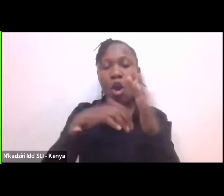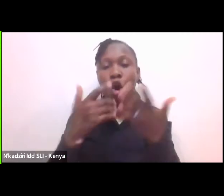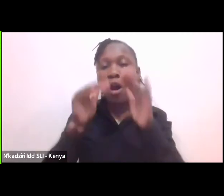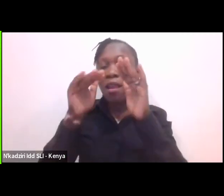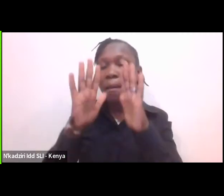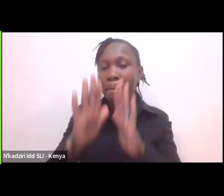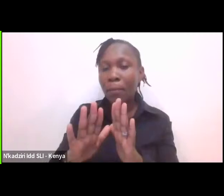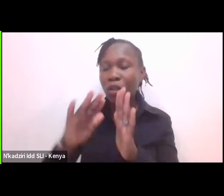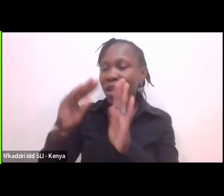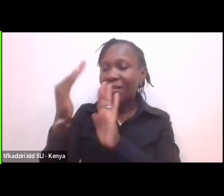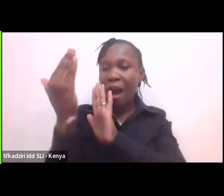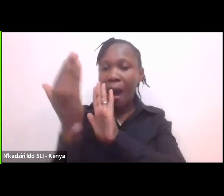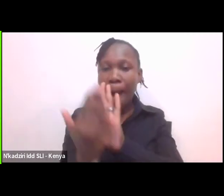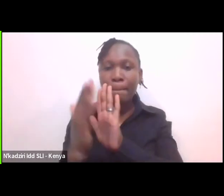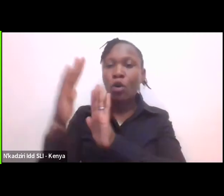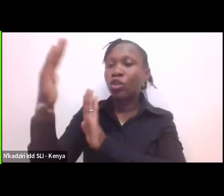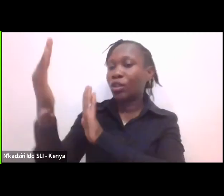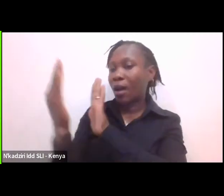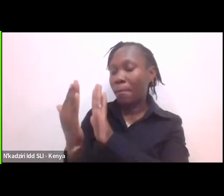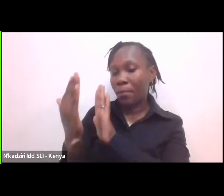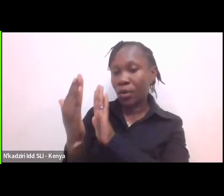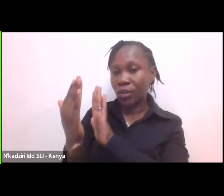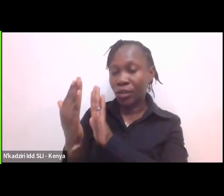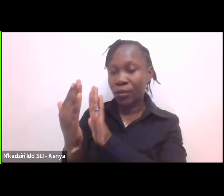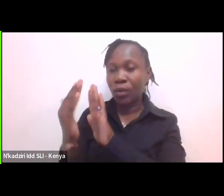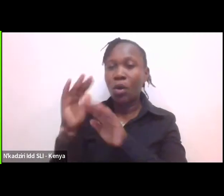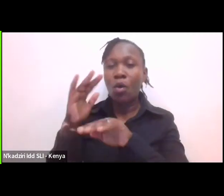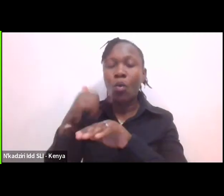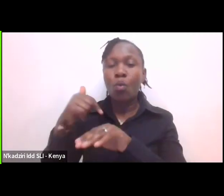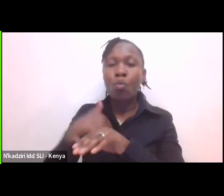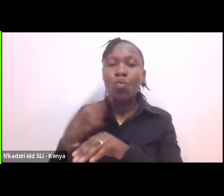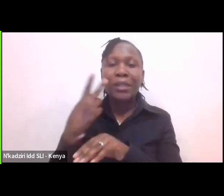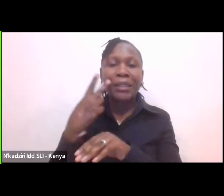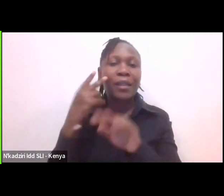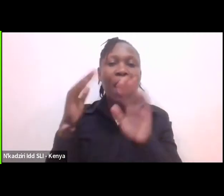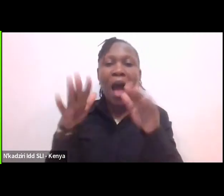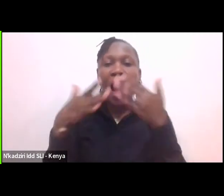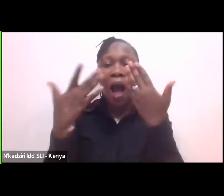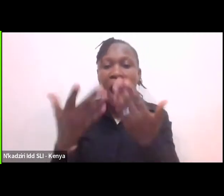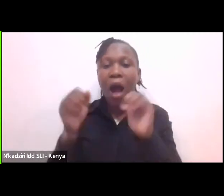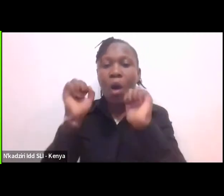curriculum and think a little bit about how you evolve it.